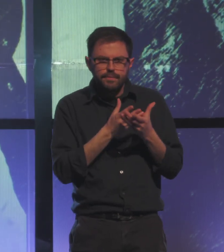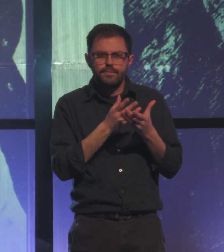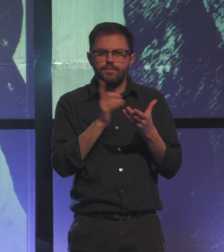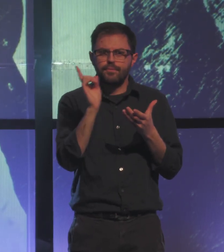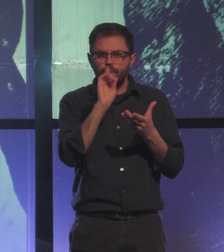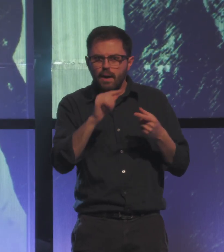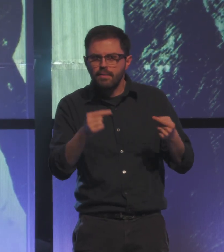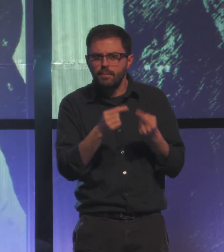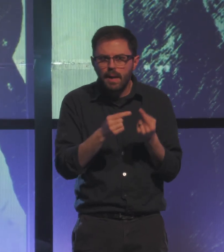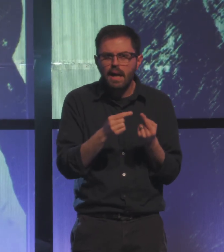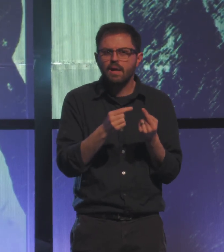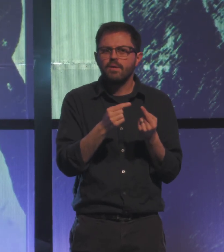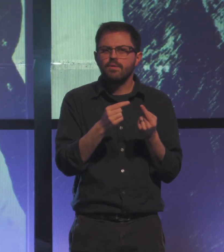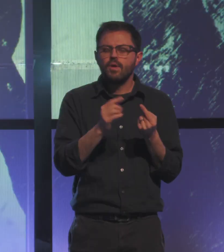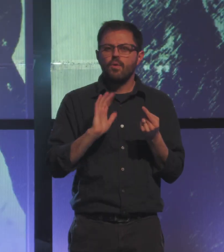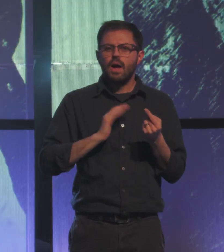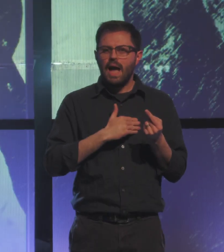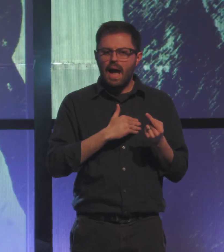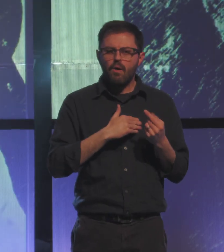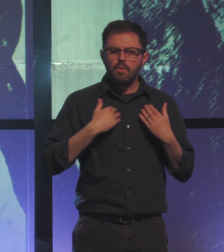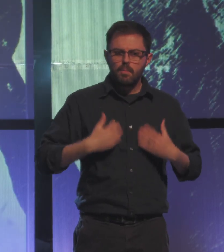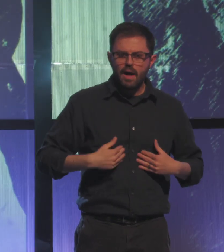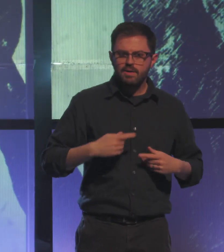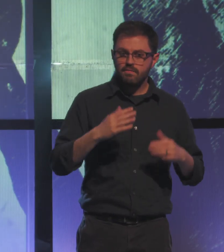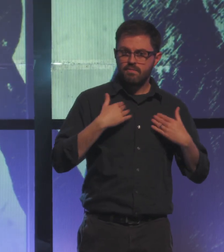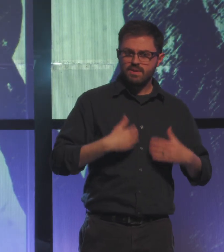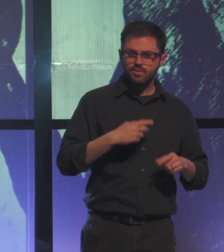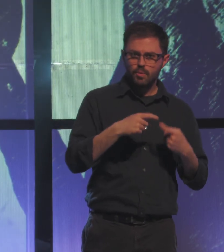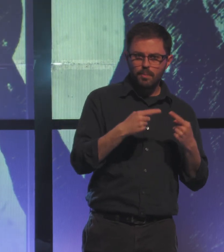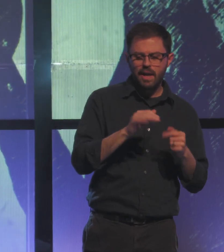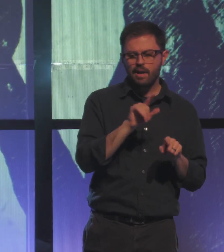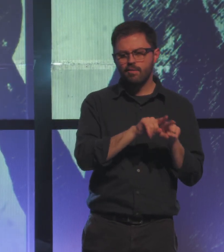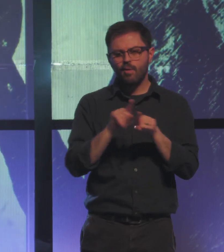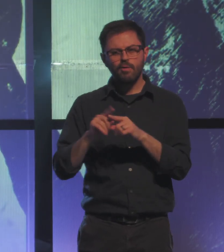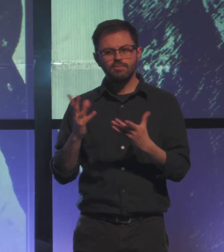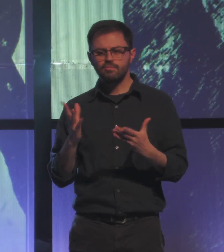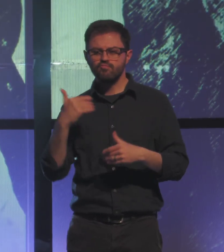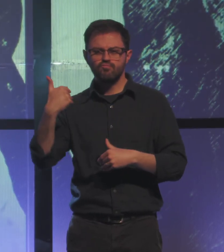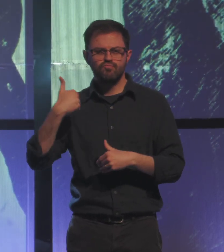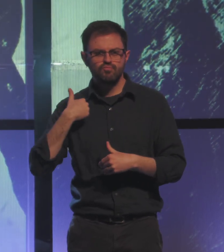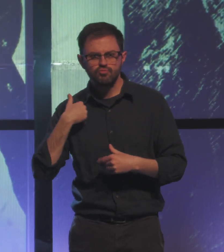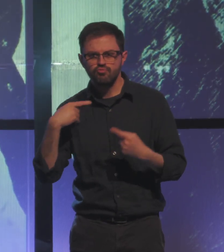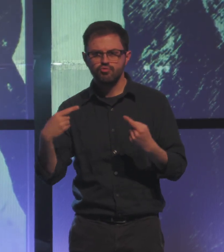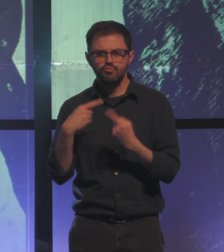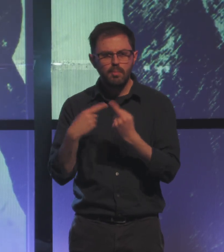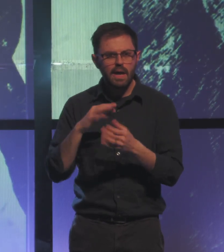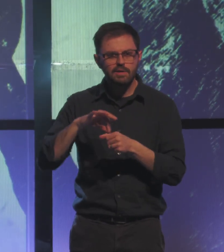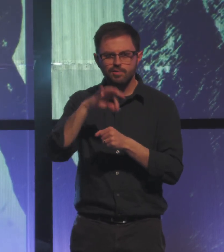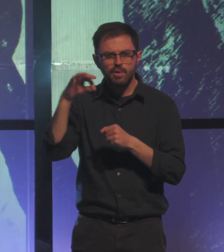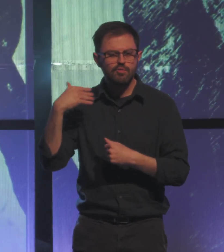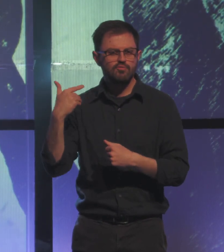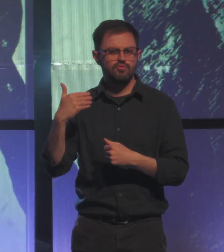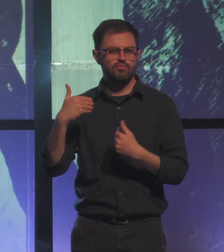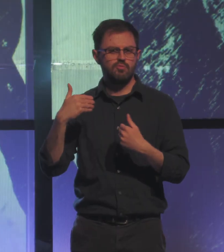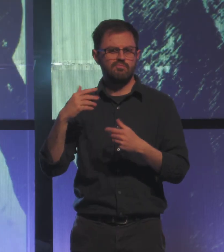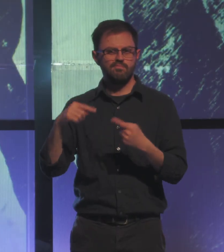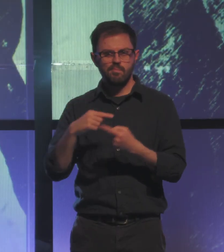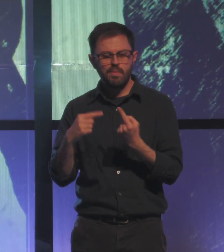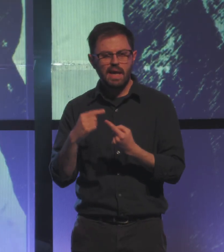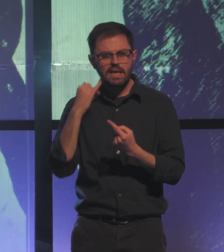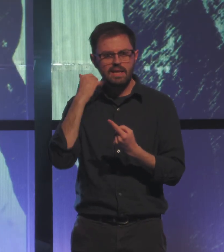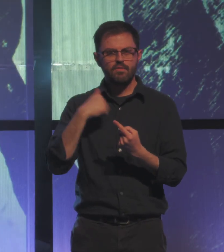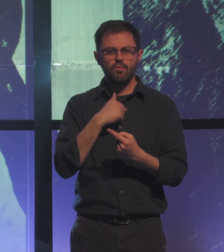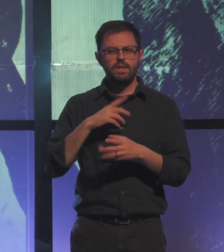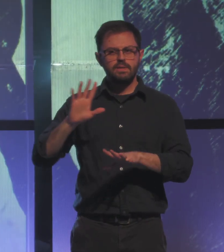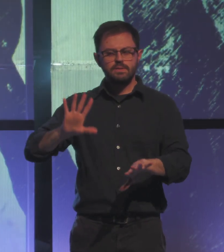are so amazing at letting us know where the pain is emotionally, relationally, spiritually, if we'll just stop for a